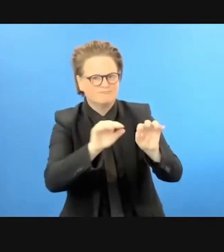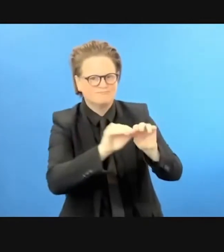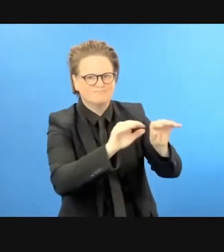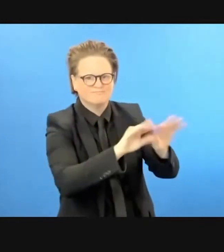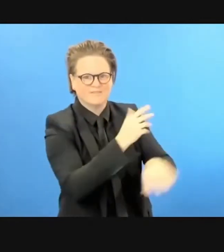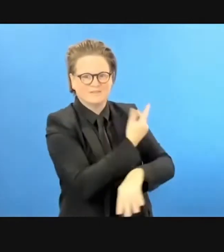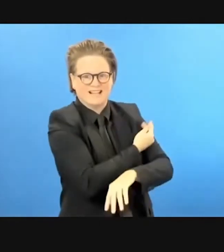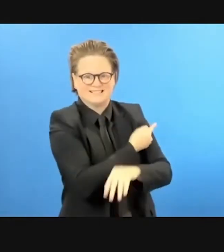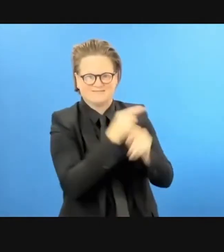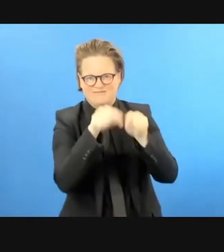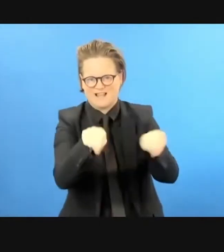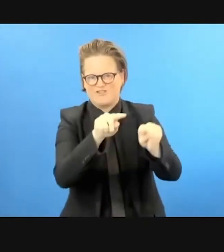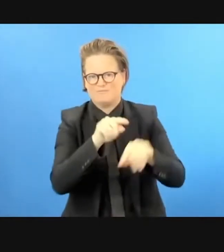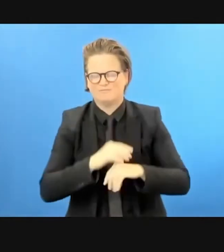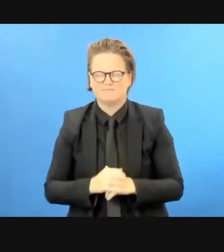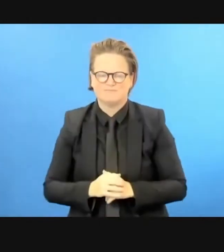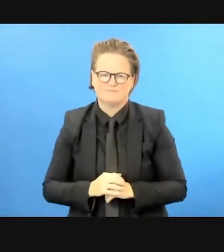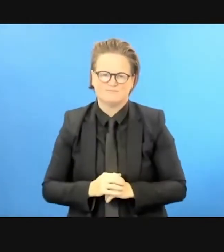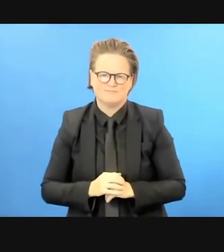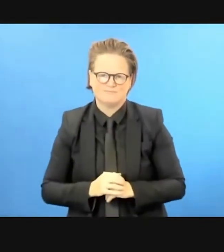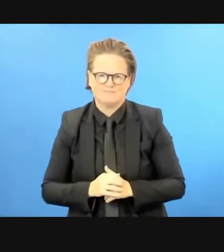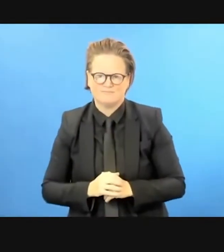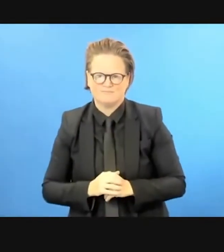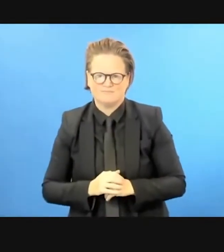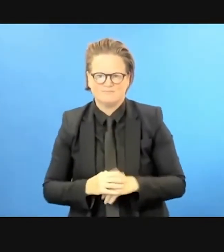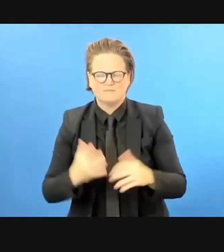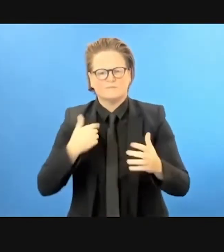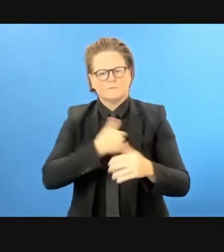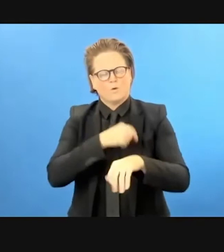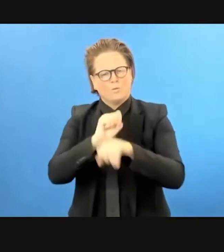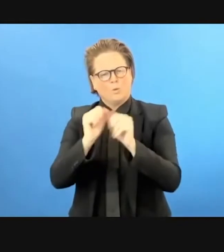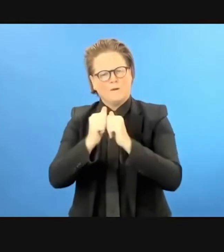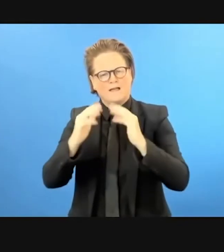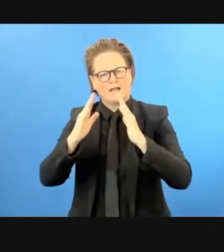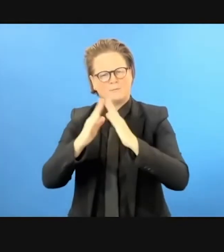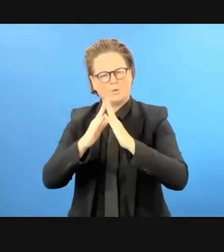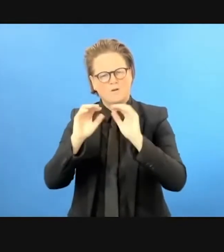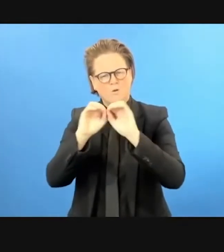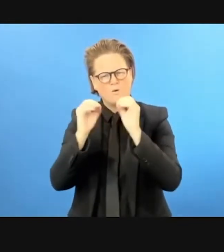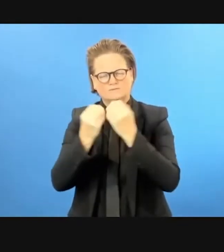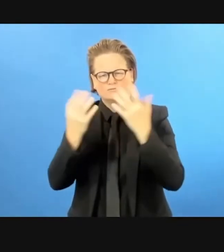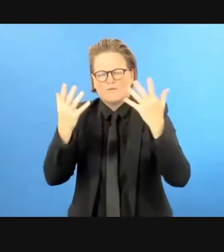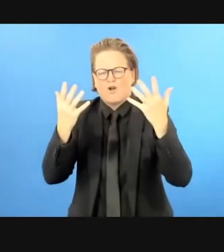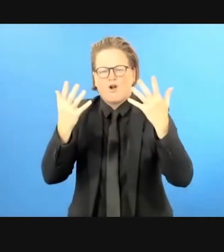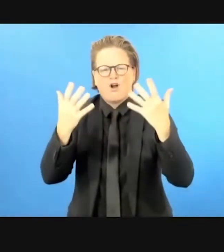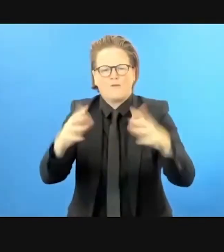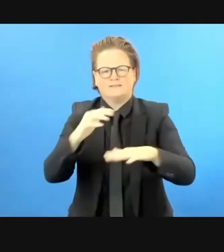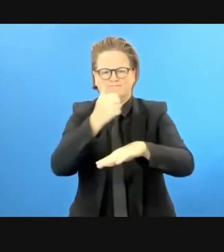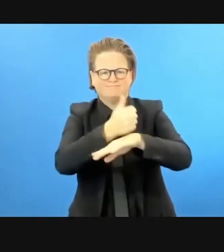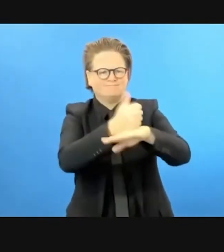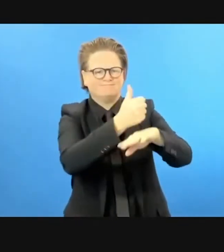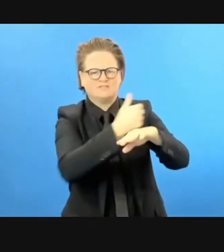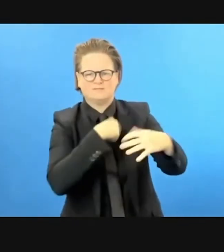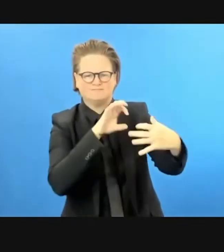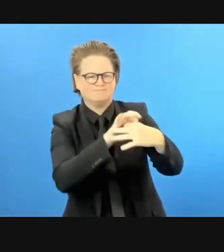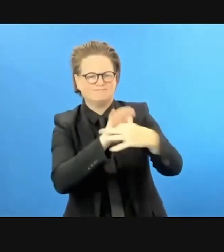Tenderloin. Again, working with the trusted community partners to really determine how access can occur